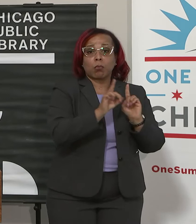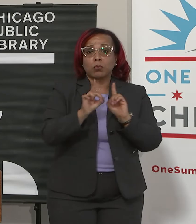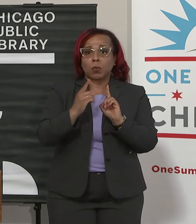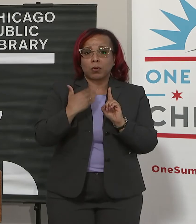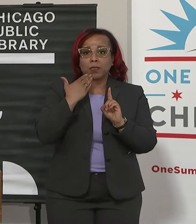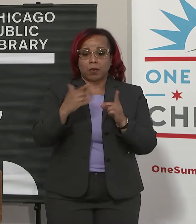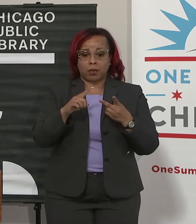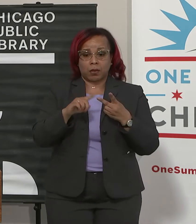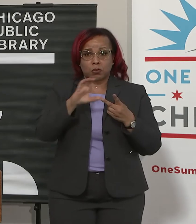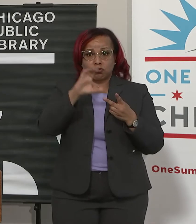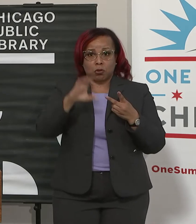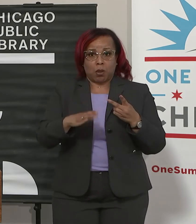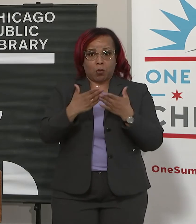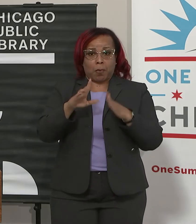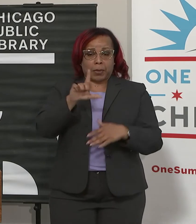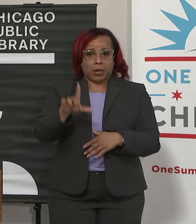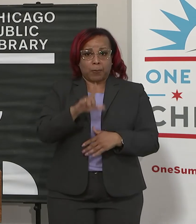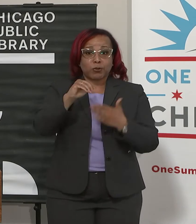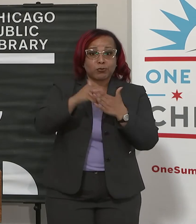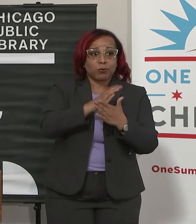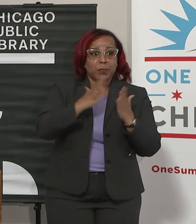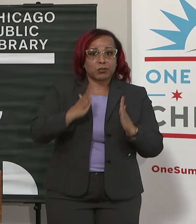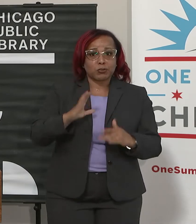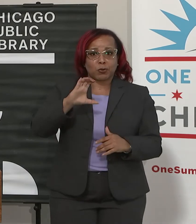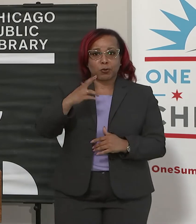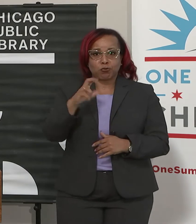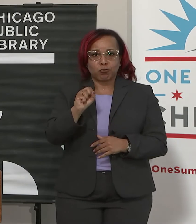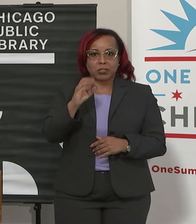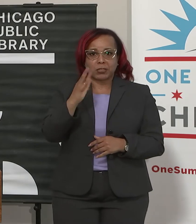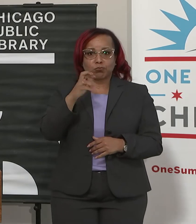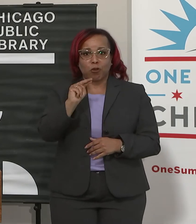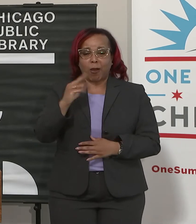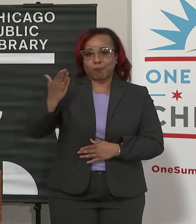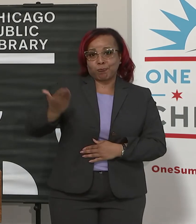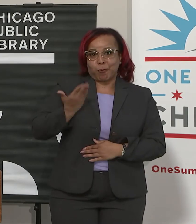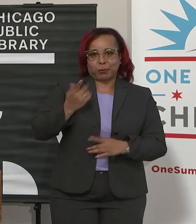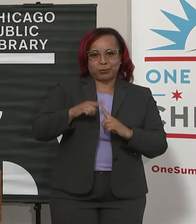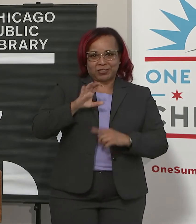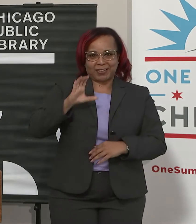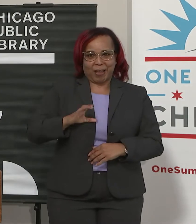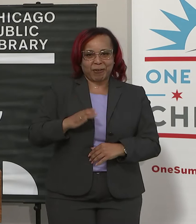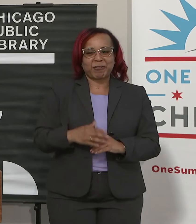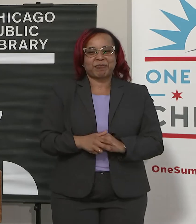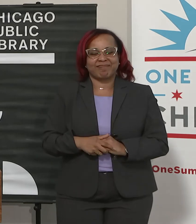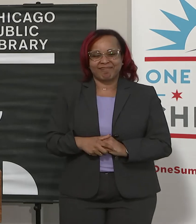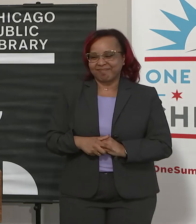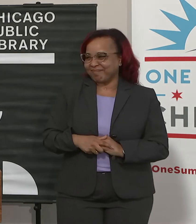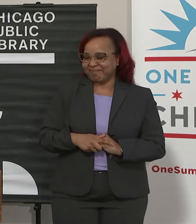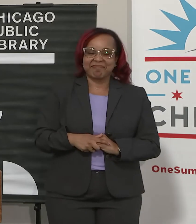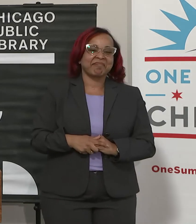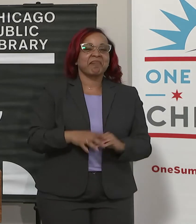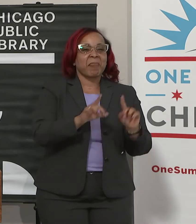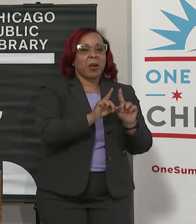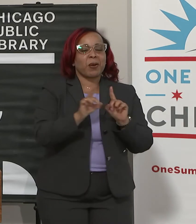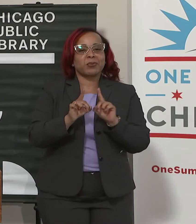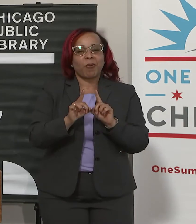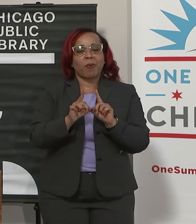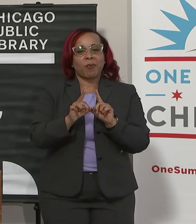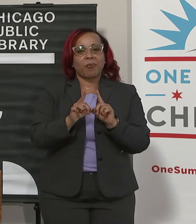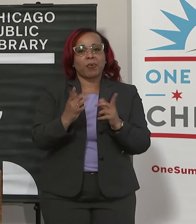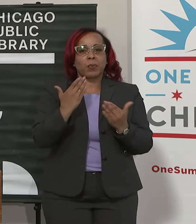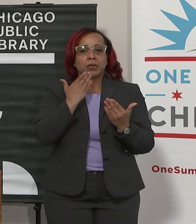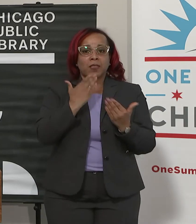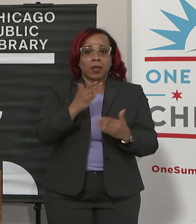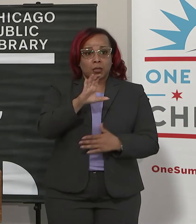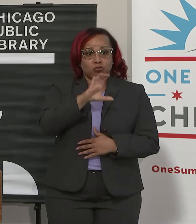the Chicago Public Library's new commissioner, Chris Brown. Welcome to Chicago. And I'd also like to